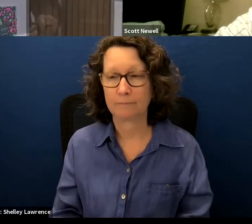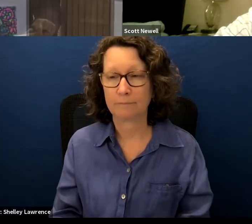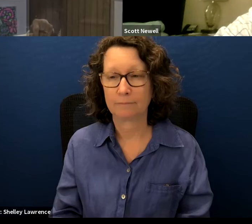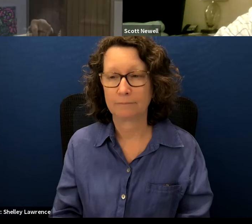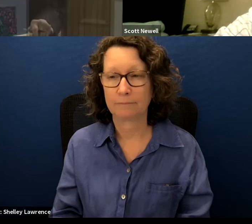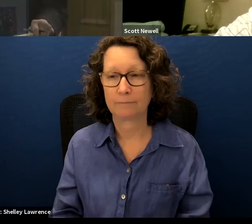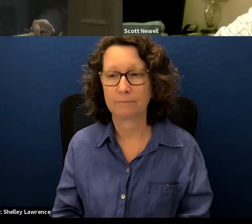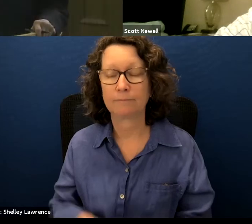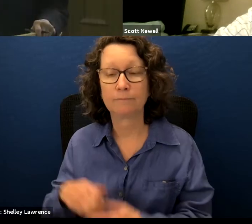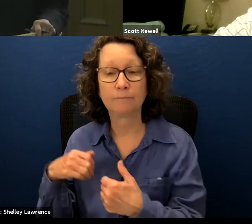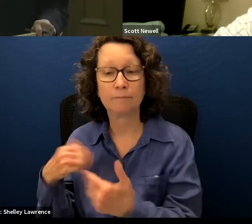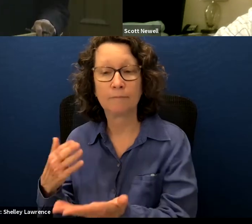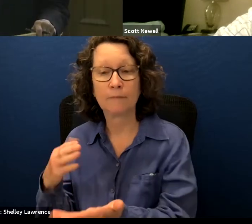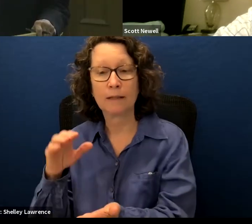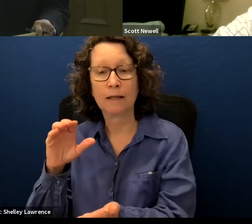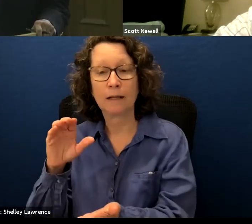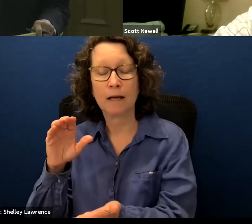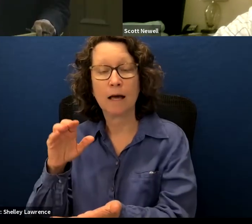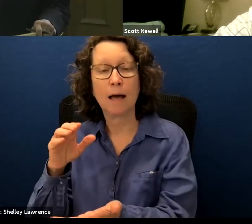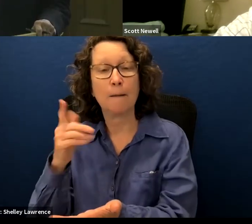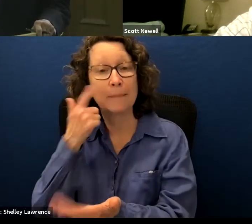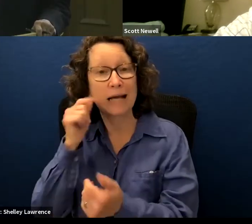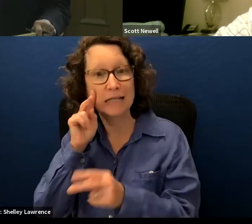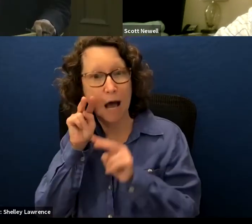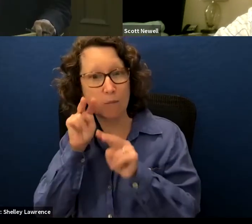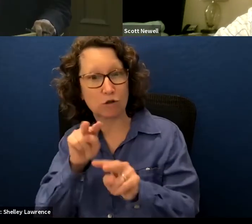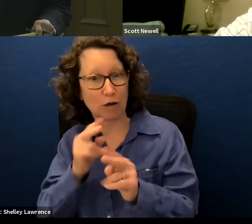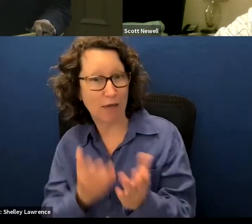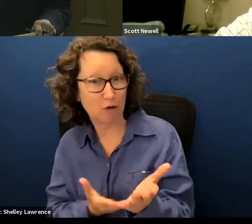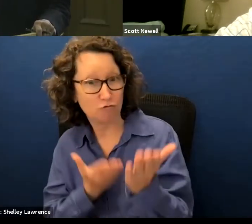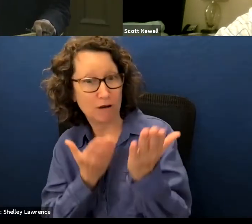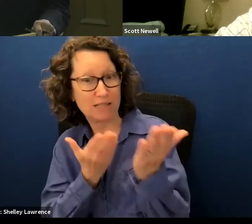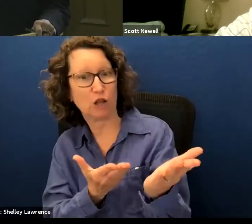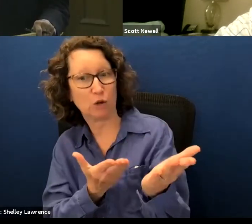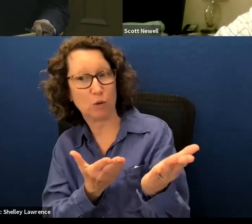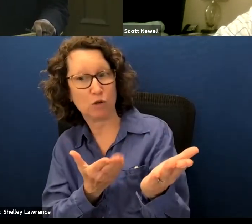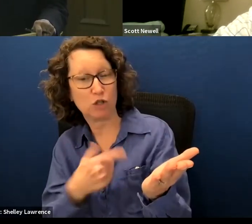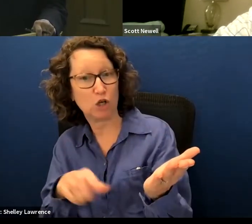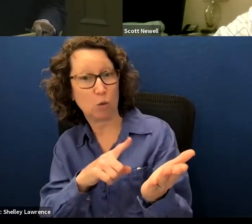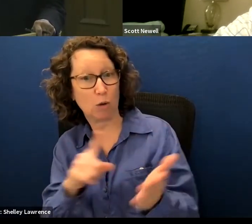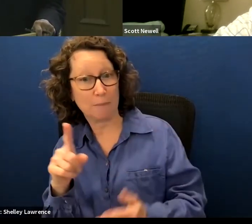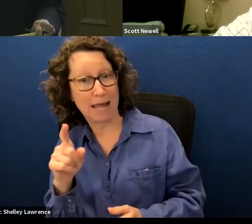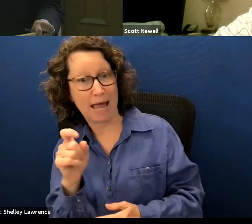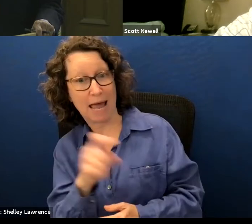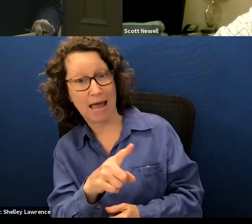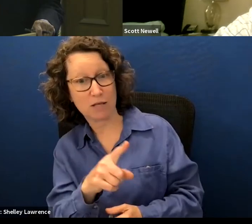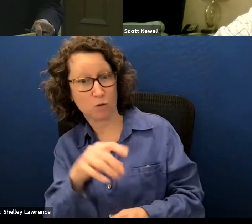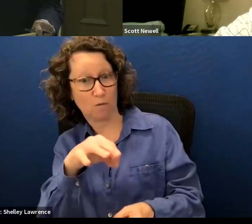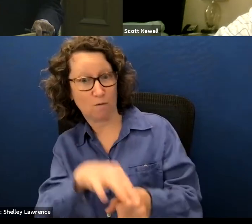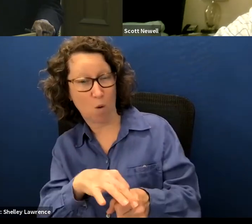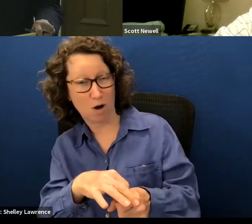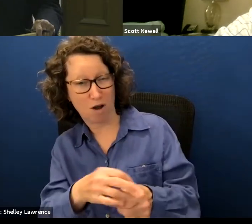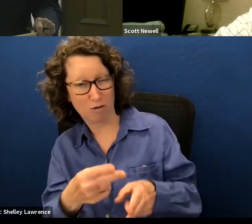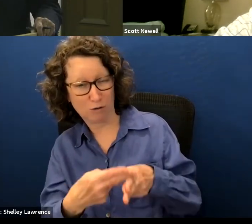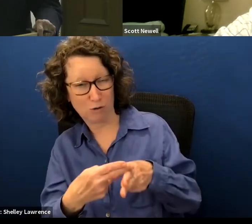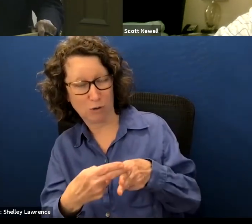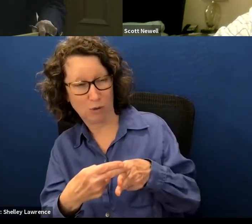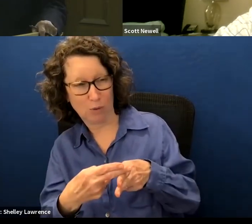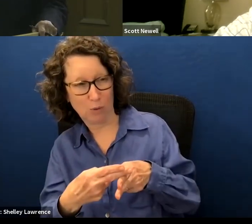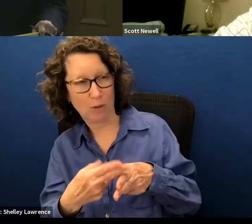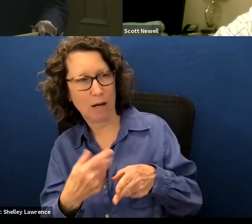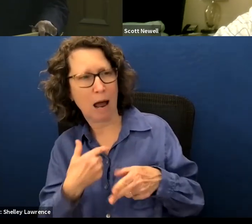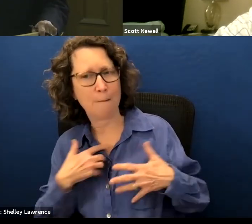Well, because I was looking ahead at the resolution that you're going to be asked to vote on shortly,